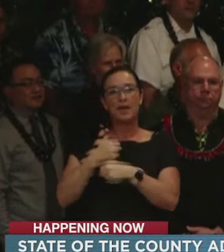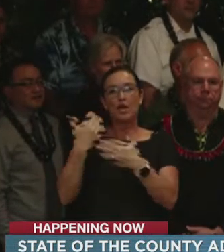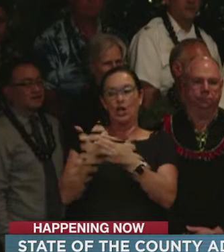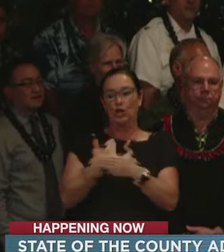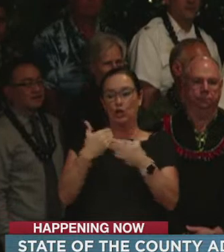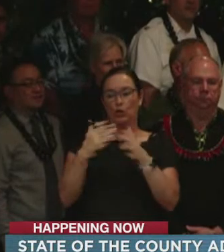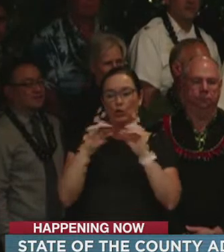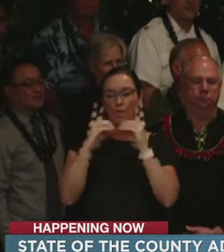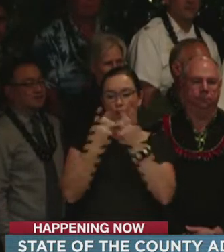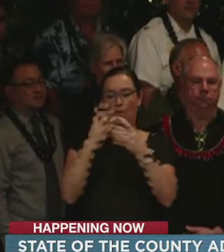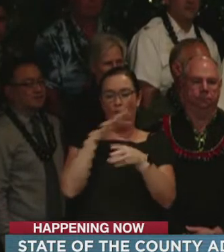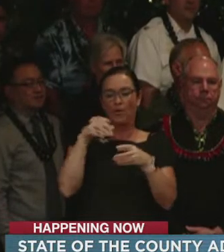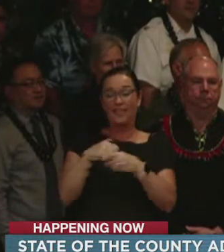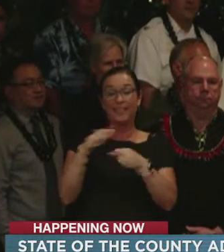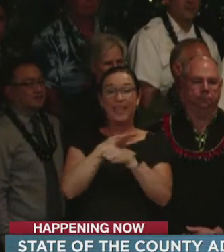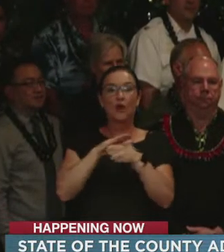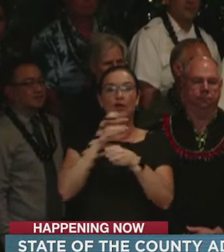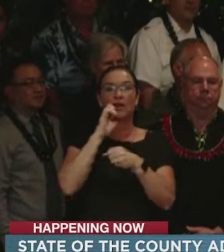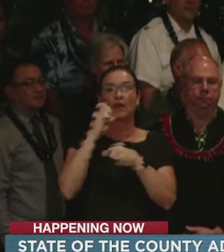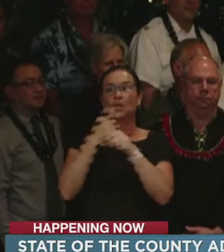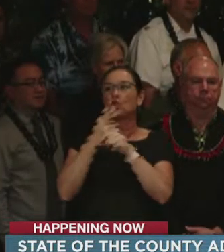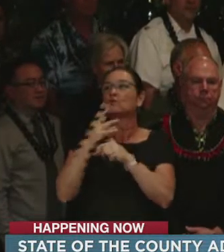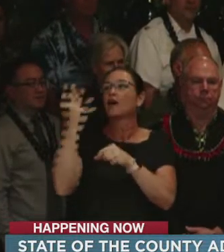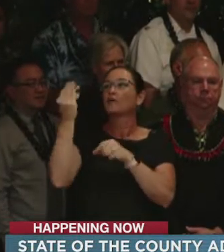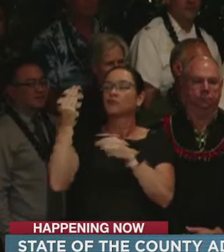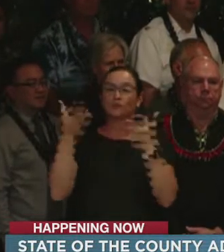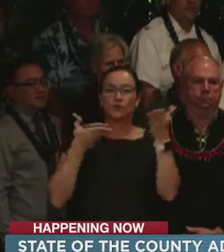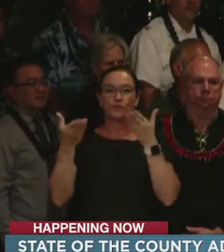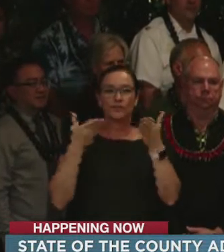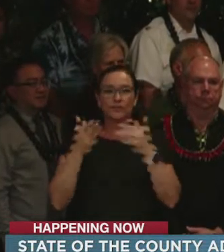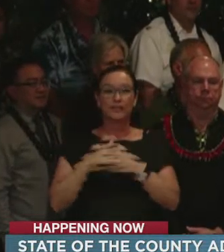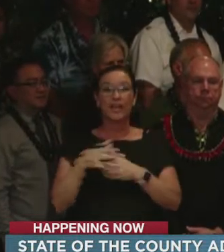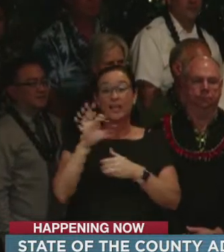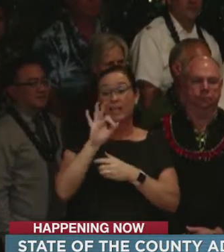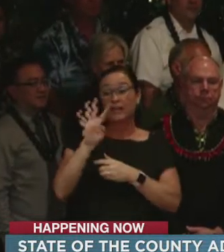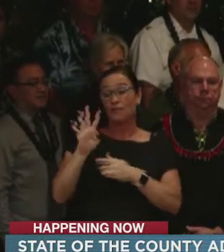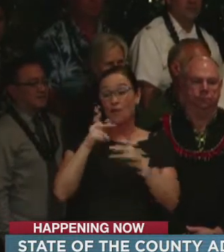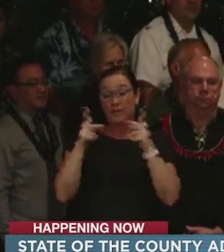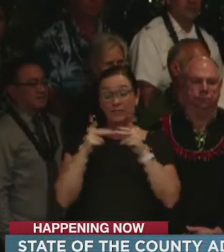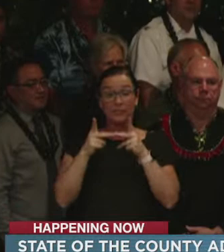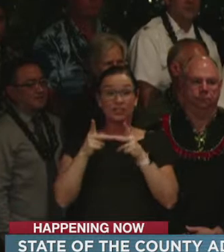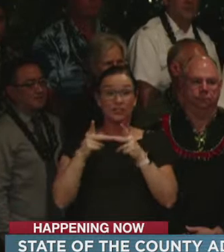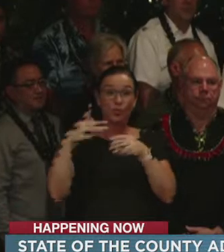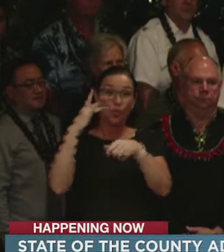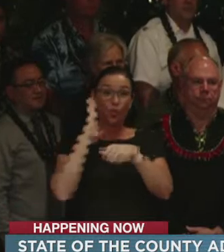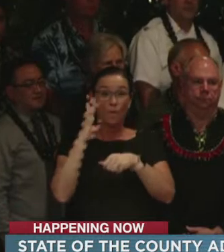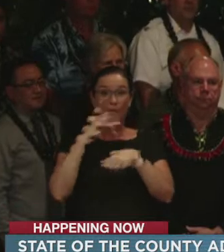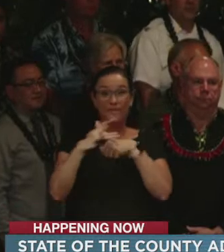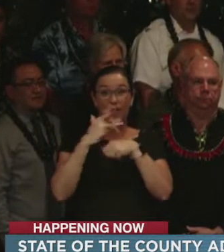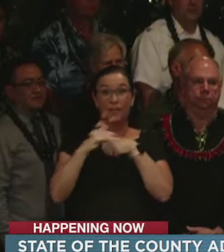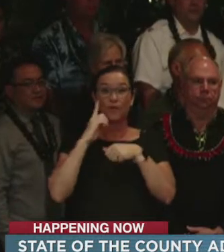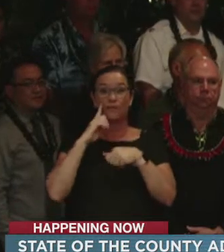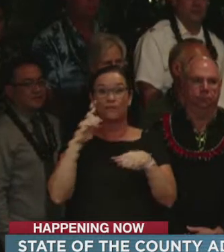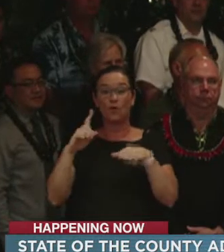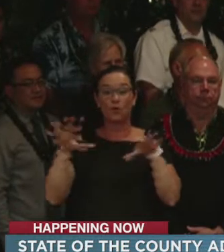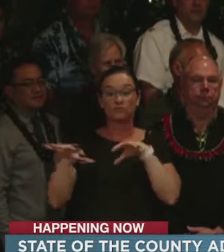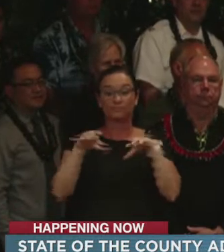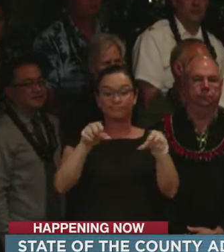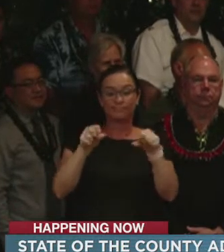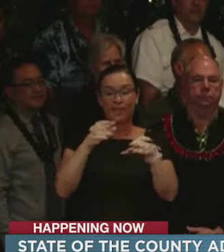outsourcing the services. 45 positions are currently budgeted to take this endeavor to the entire island. We